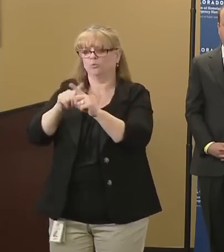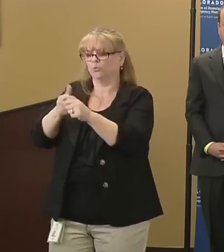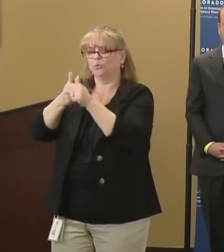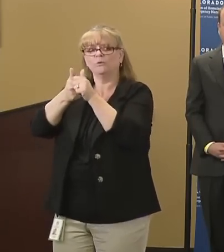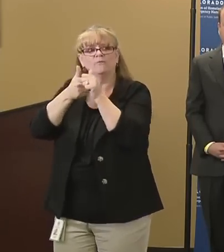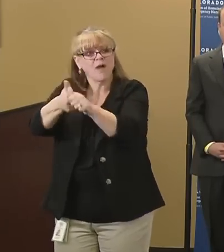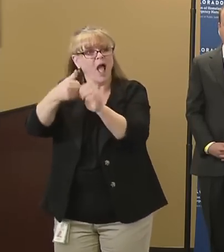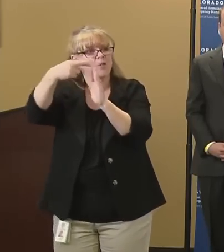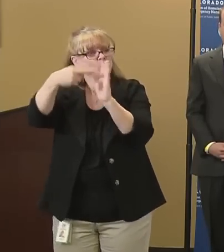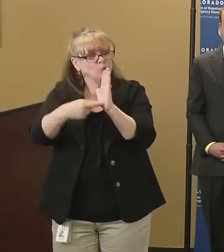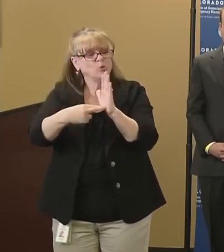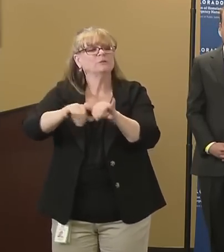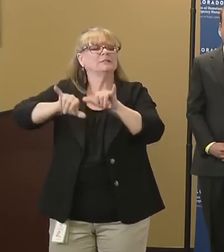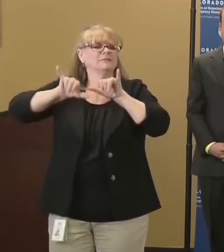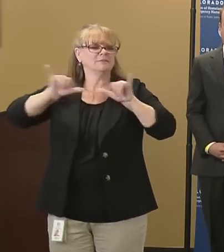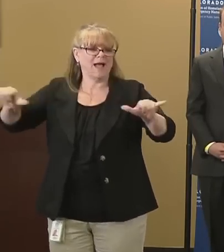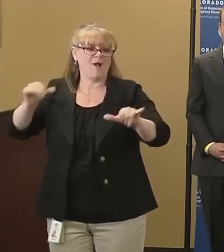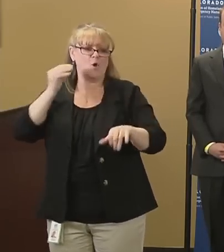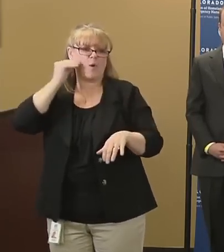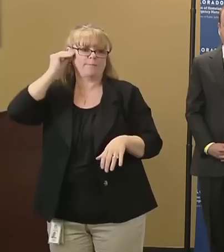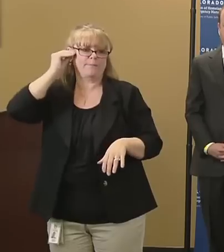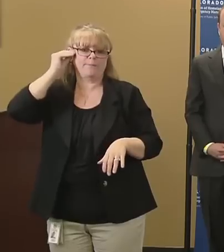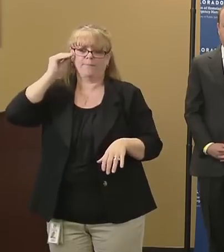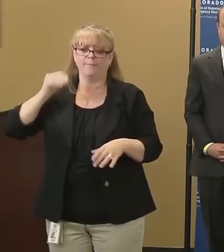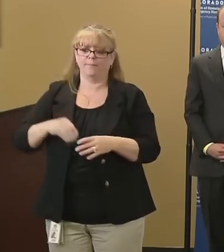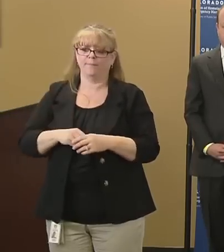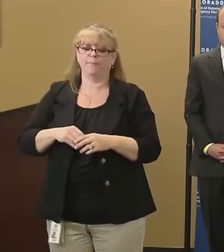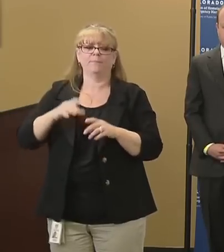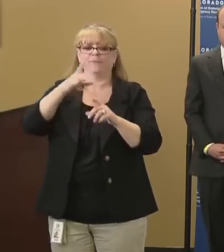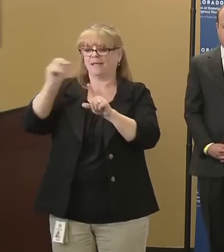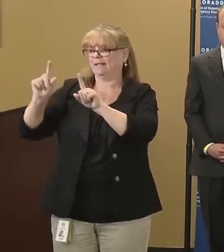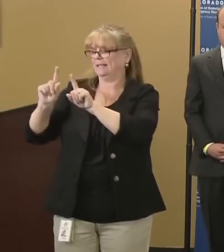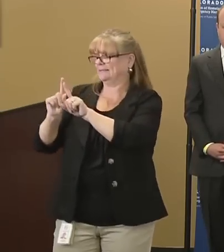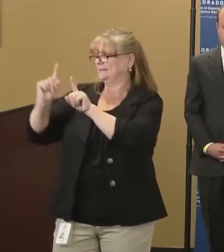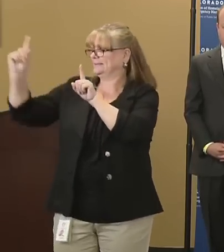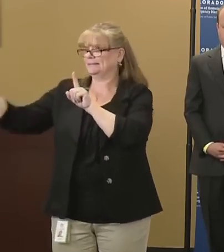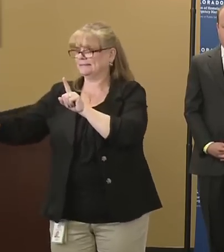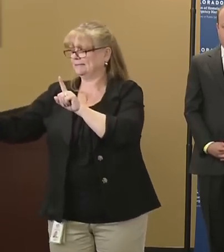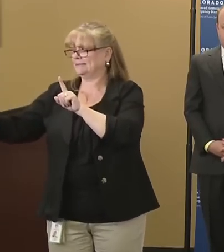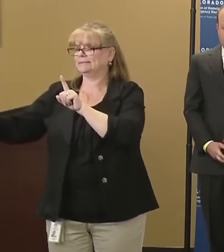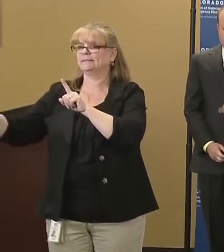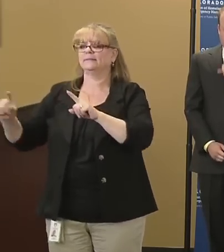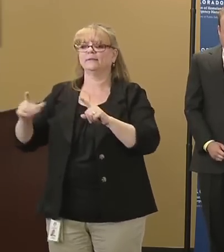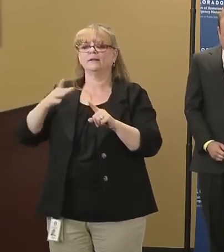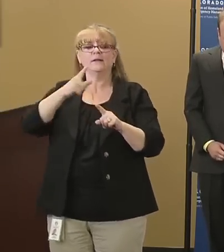spread or decrease the spread of the virus, but I'm concerned.